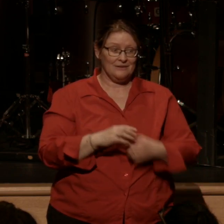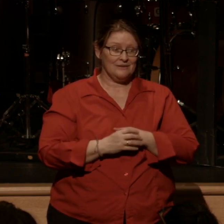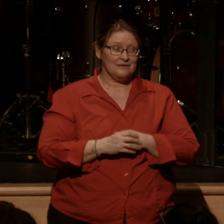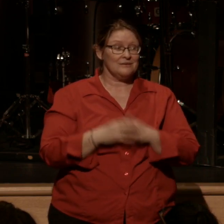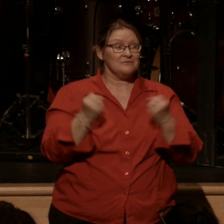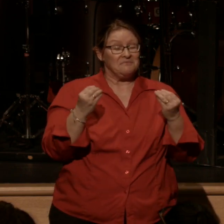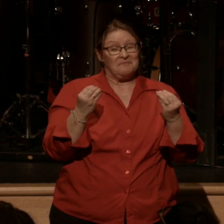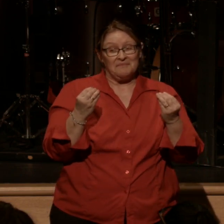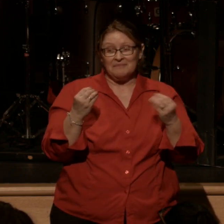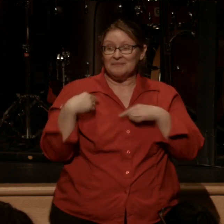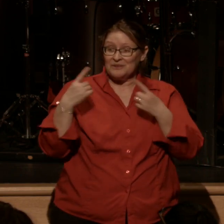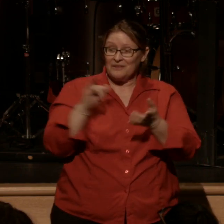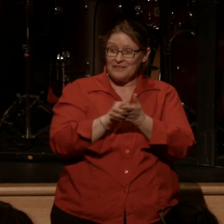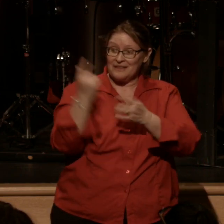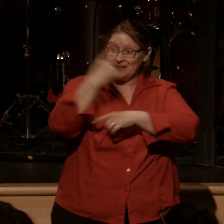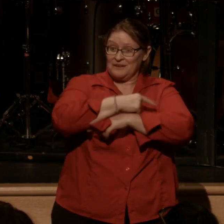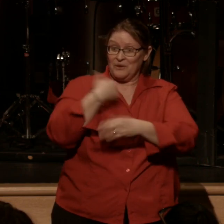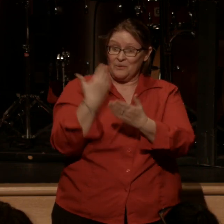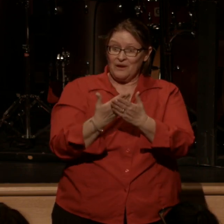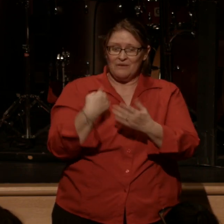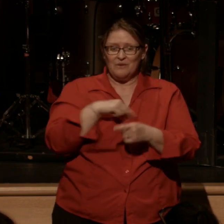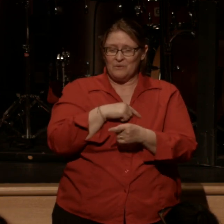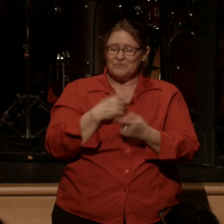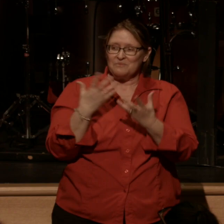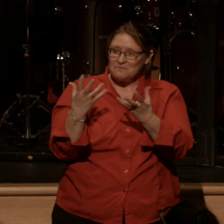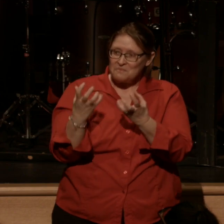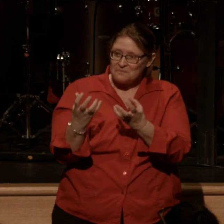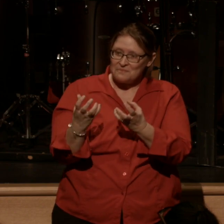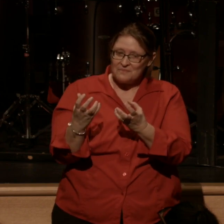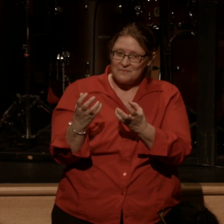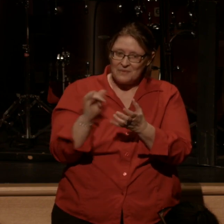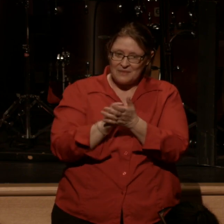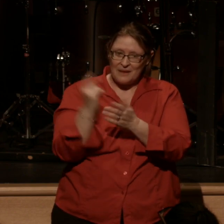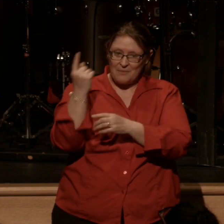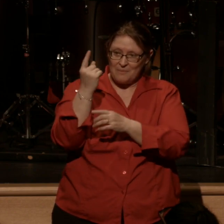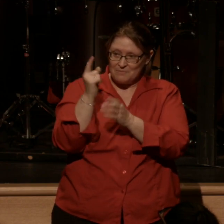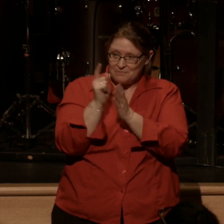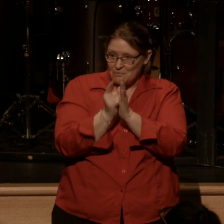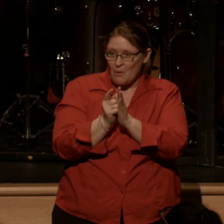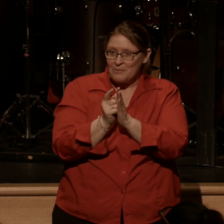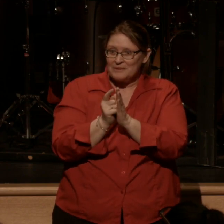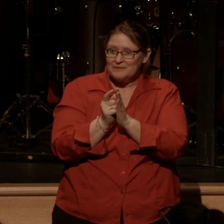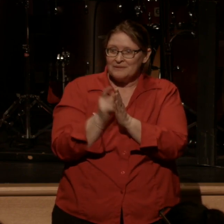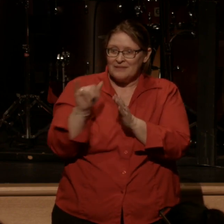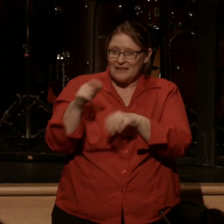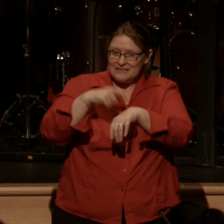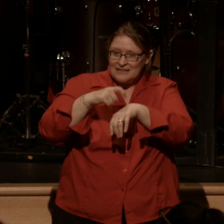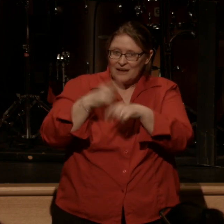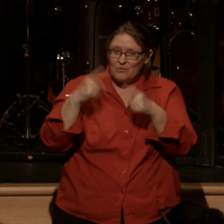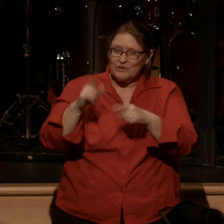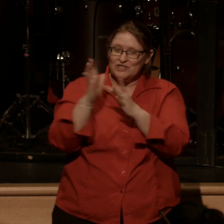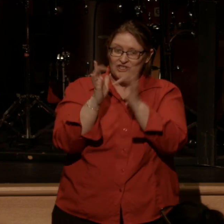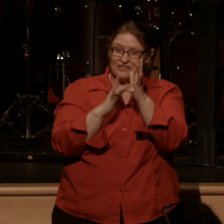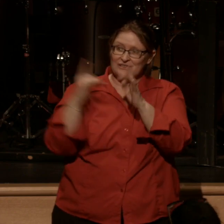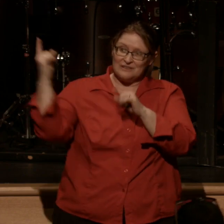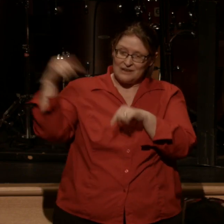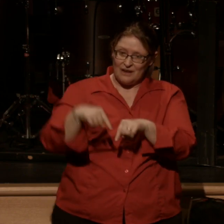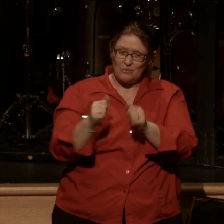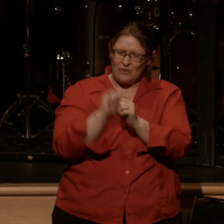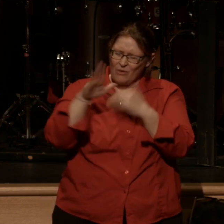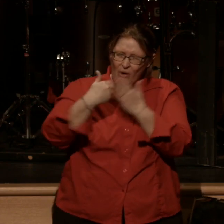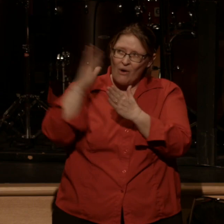And so until that day comes, we long for the moment when Jesus Christ returns in all